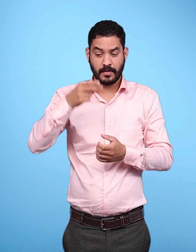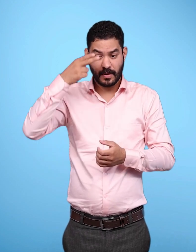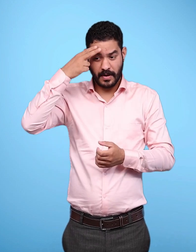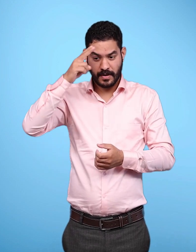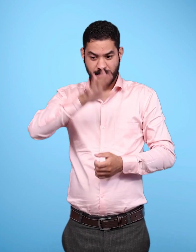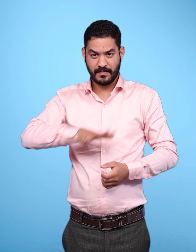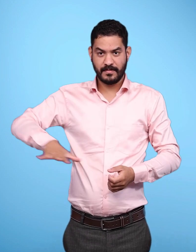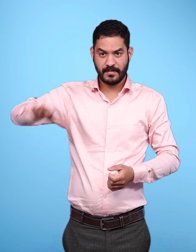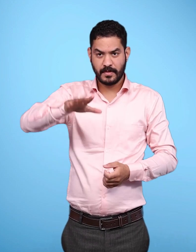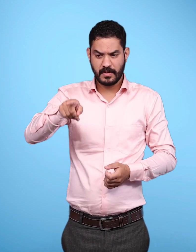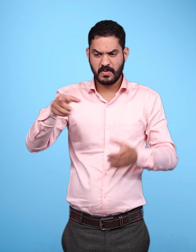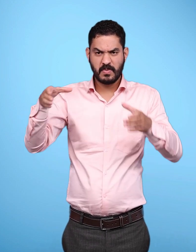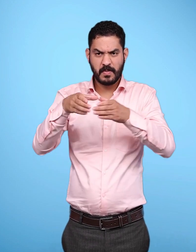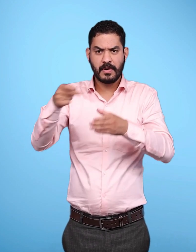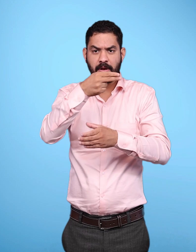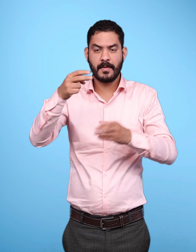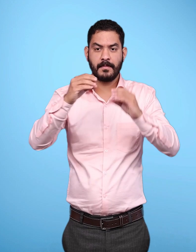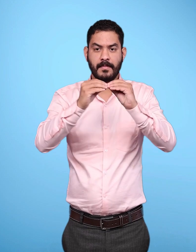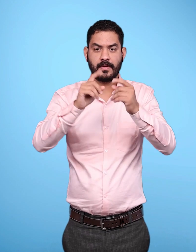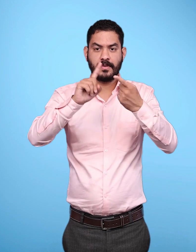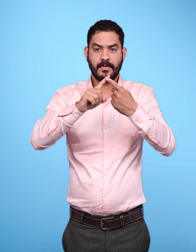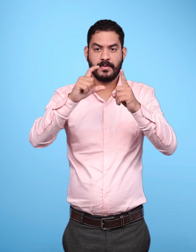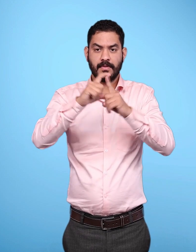Others who lived in Arabia were the Bedouins,